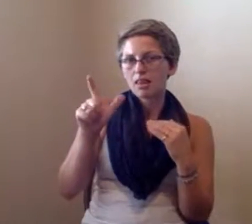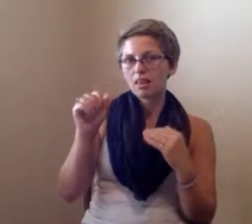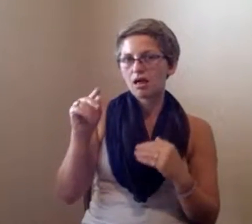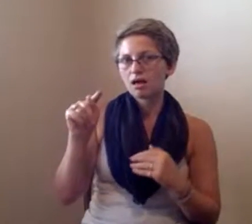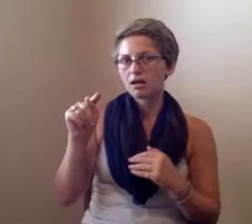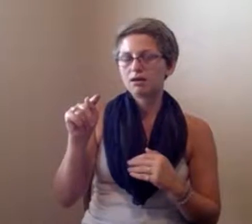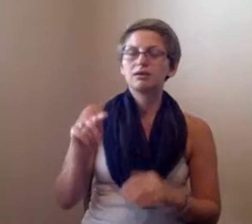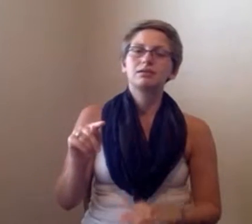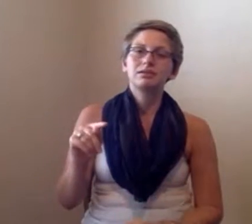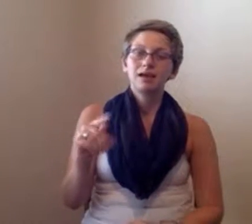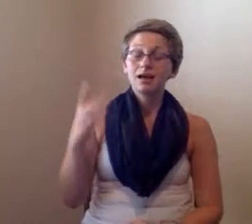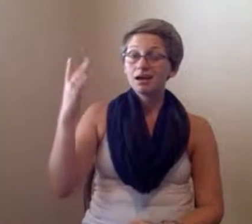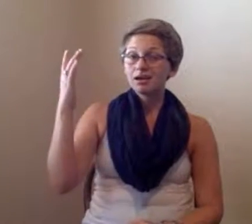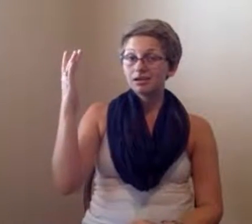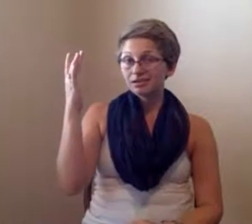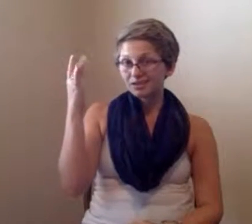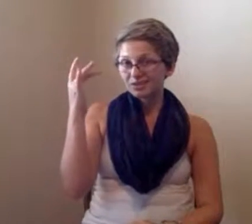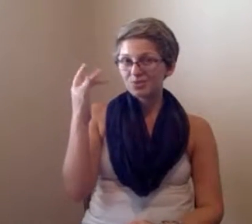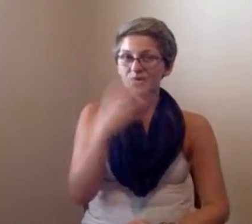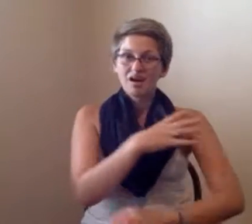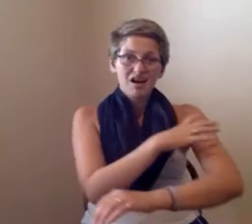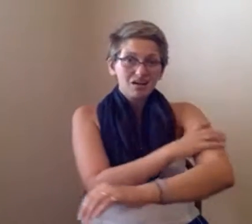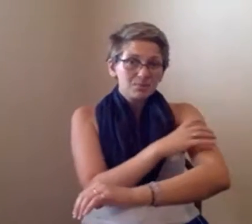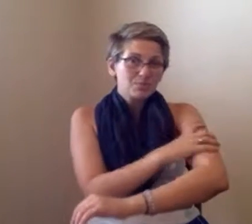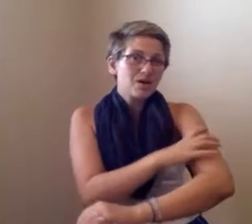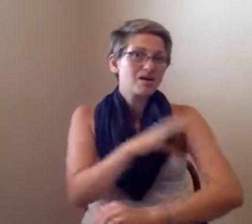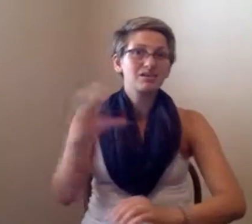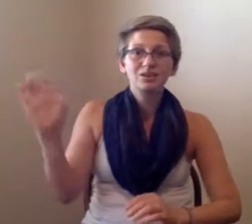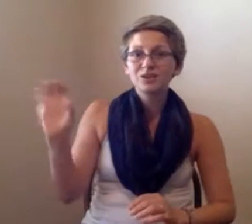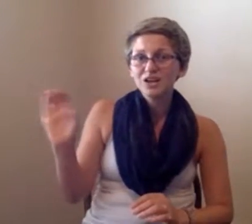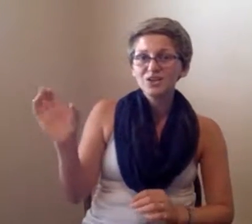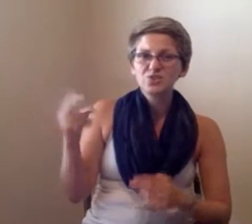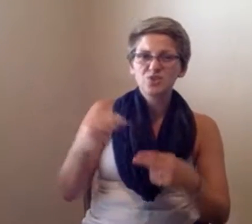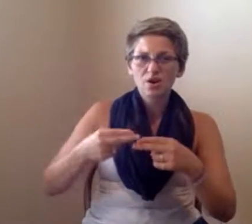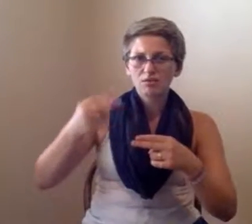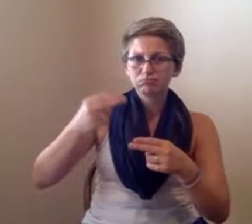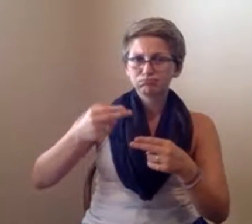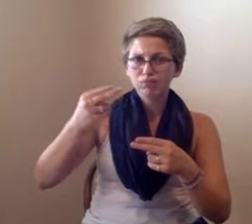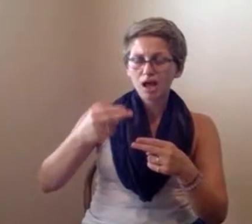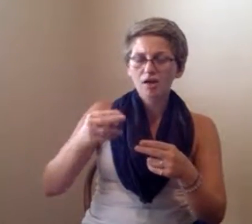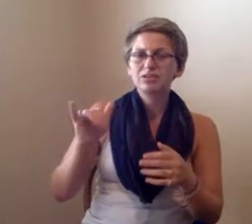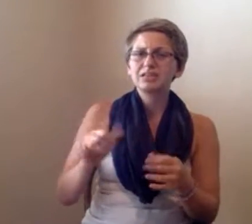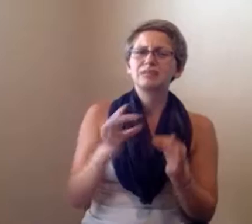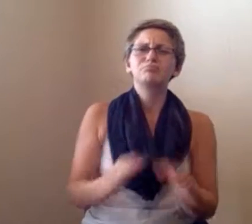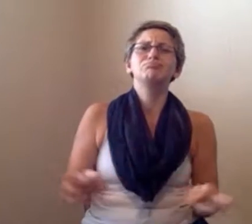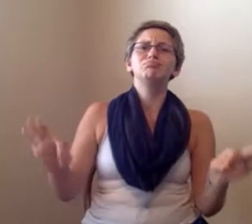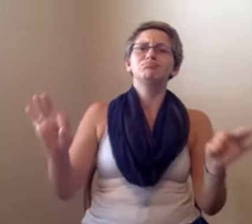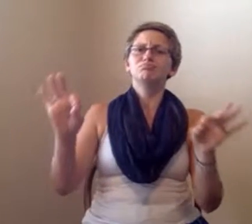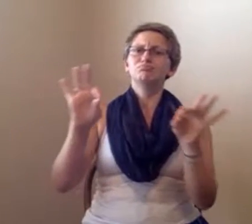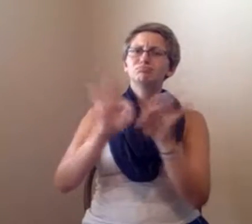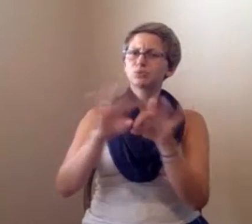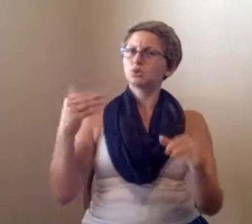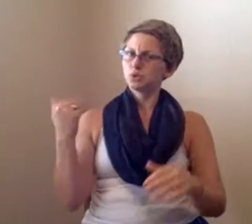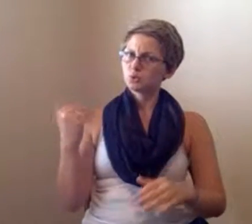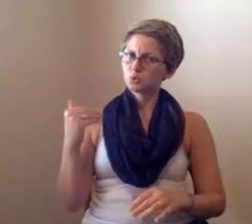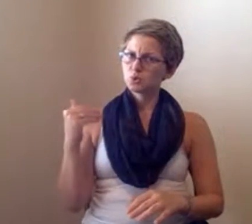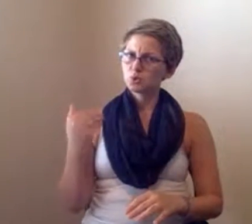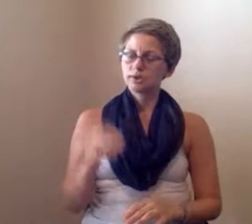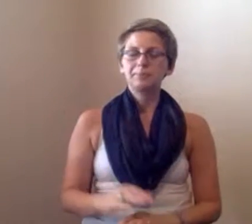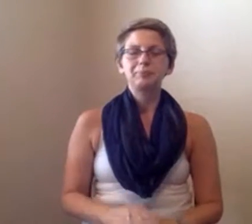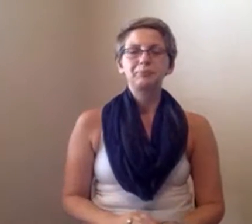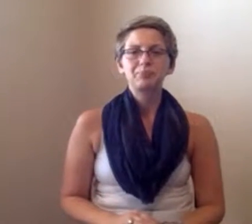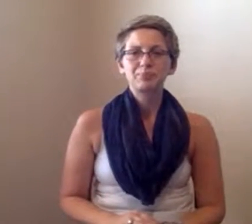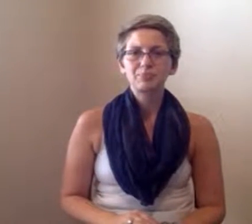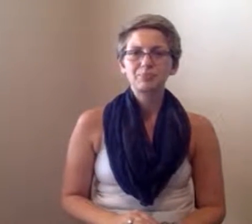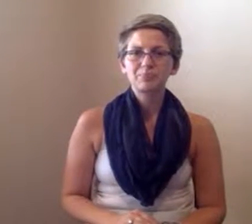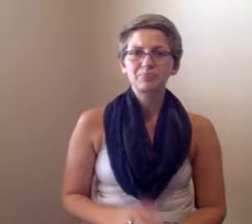controlling your blood pressure and cholesterol levels play a big part in trying to keep this nice and clean. When you get narrowing is when you can start to